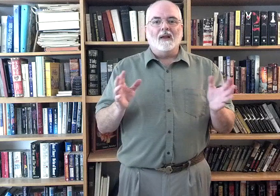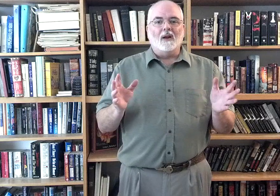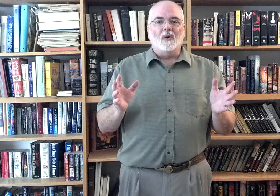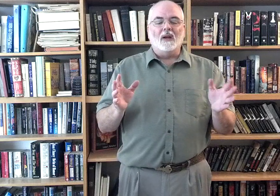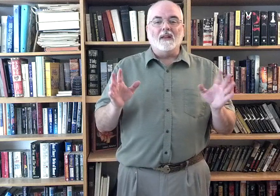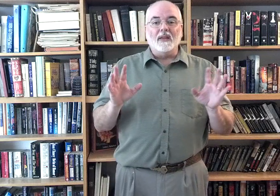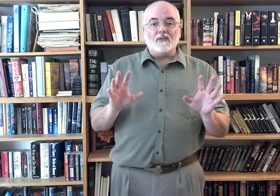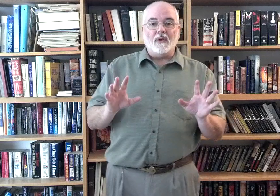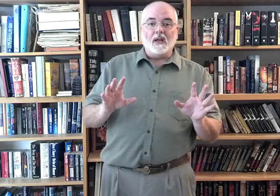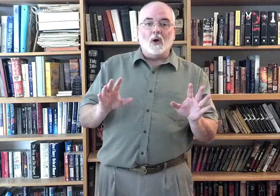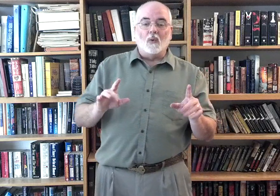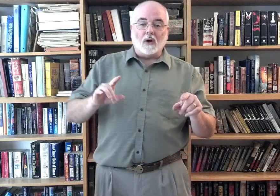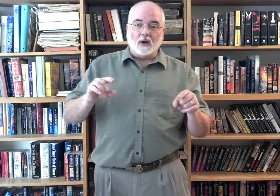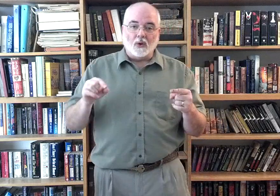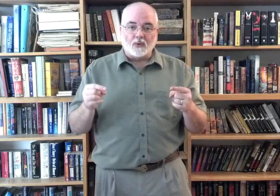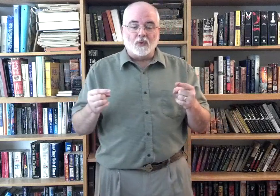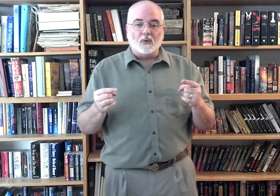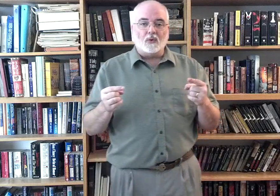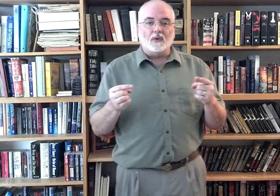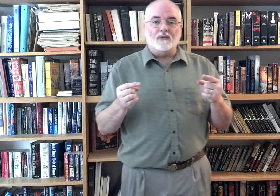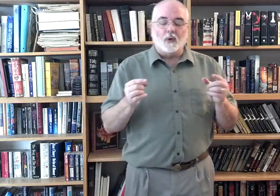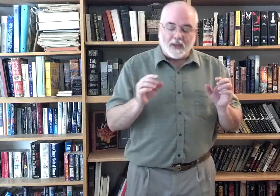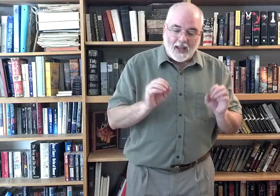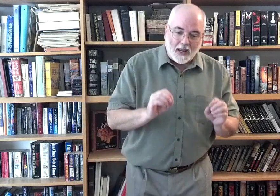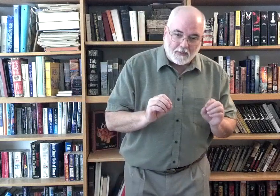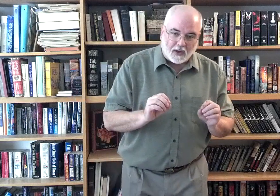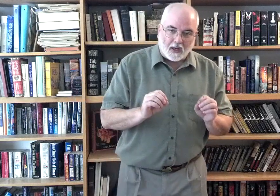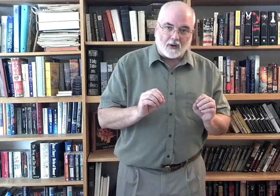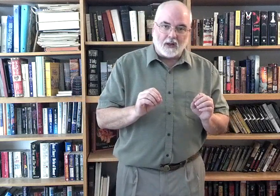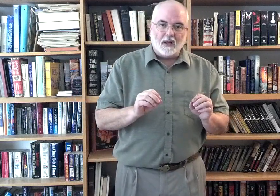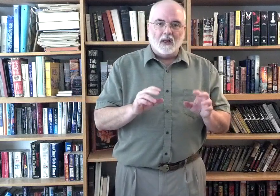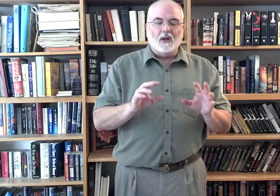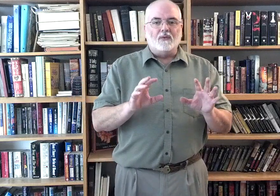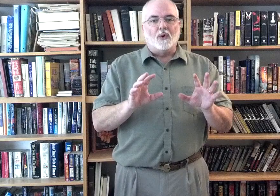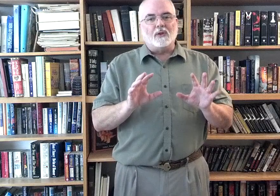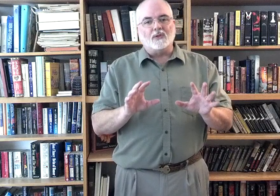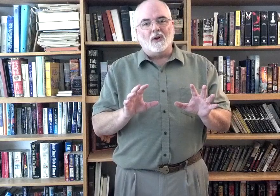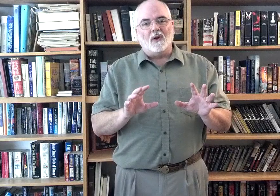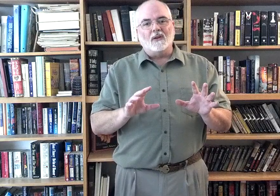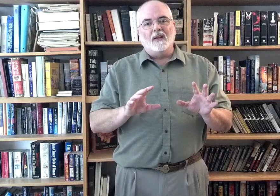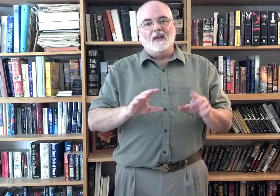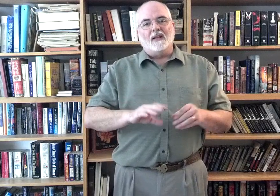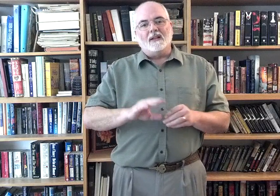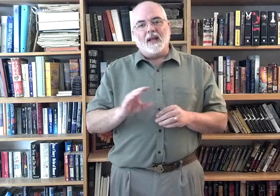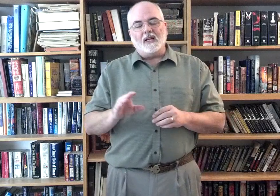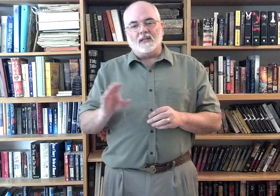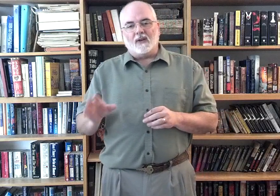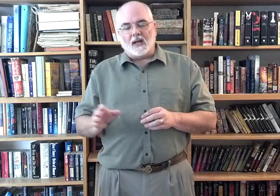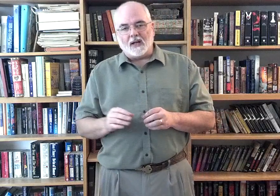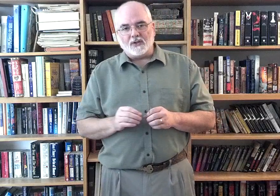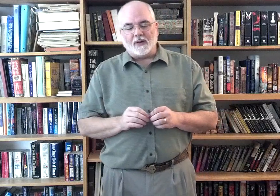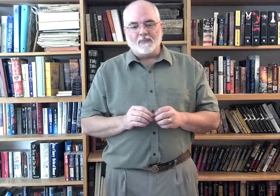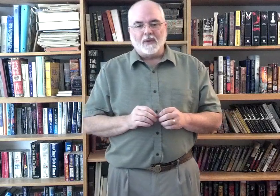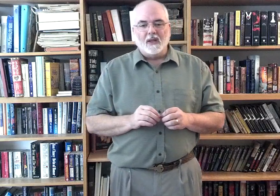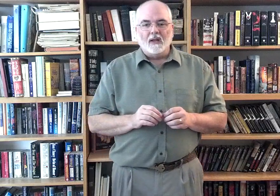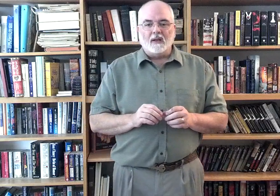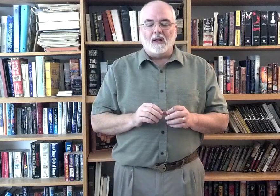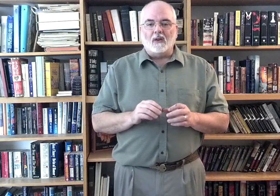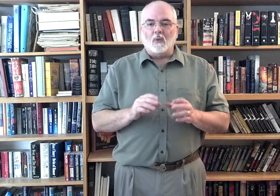Hello. In this video, we're going to go through the vocabulary for the song Days of Elijah. Now, the way